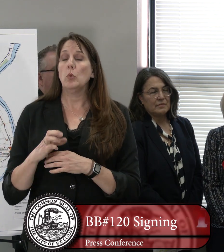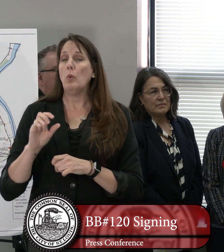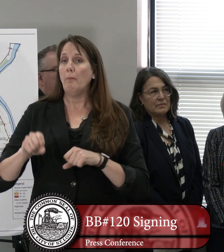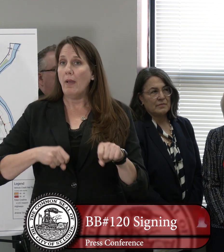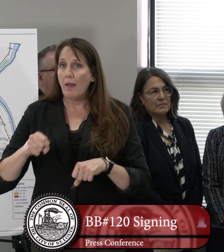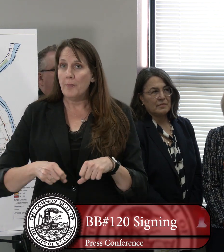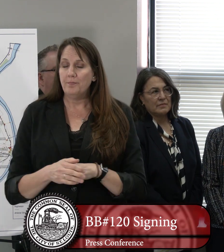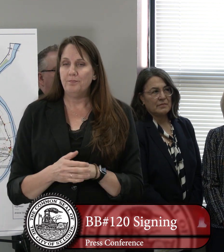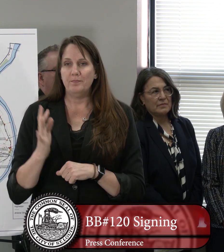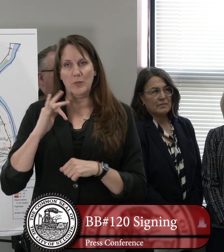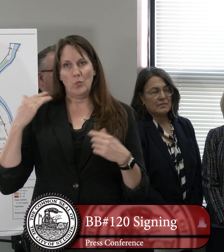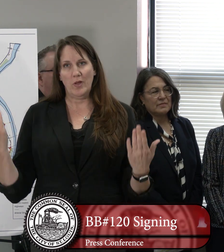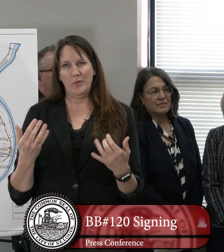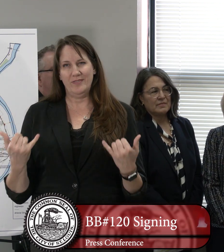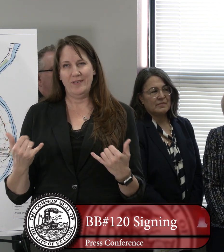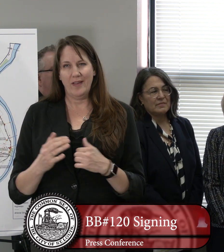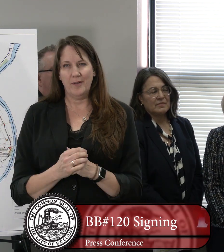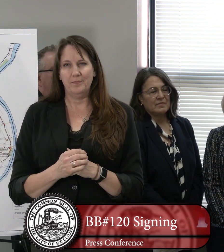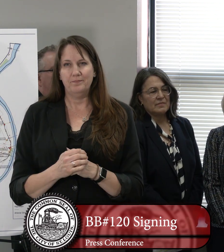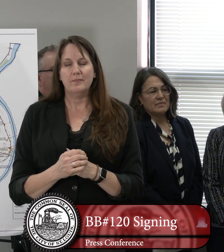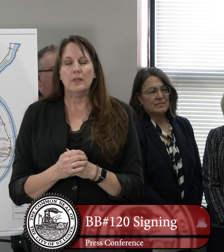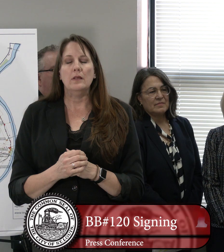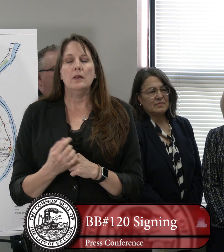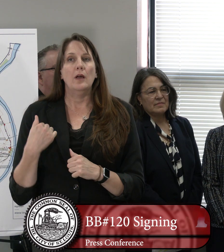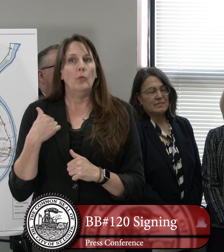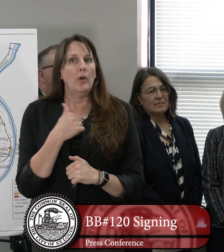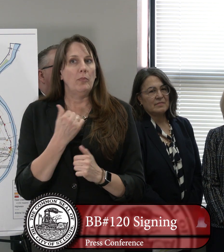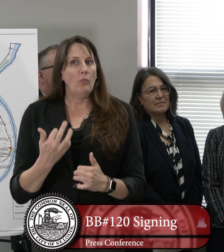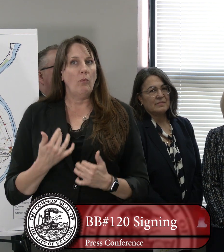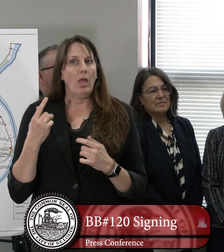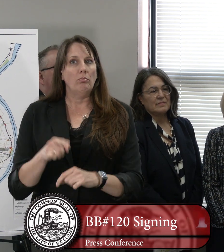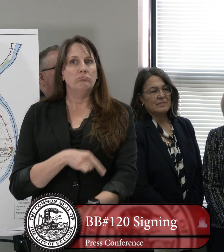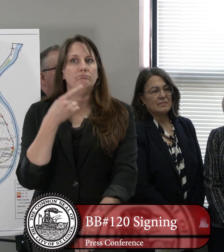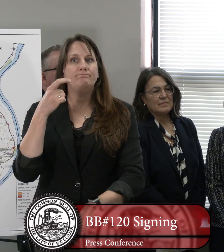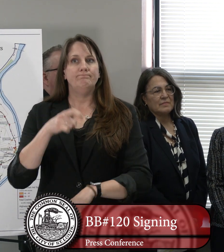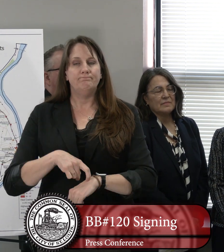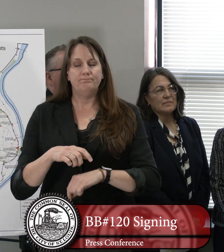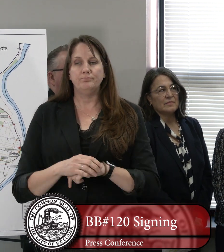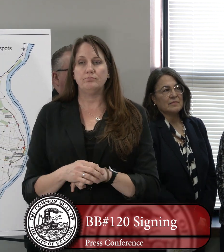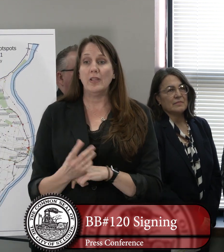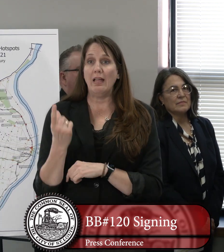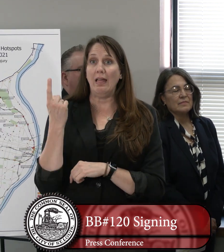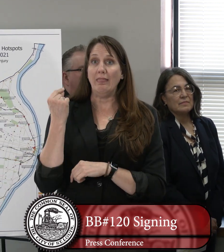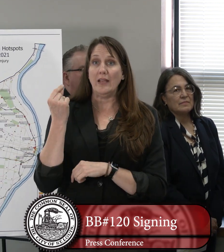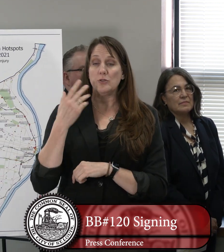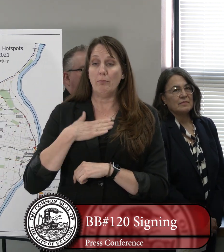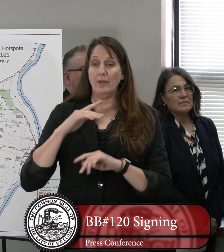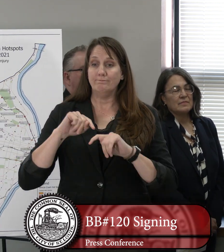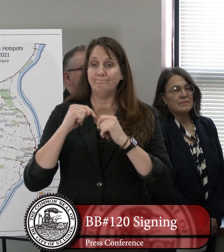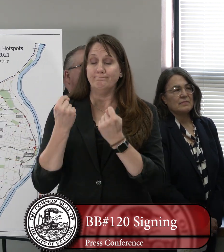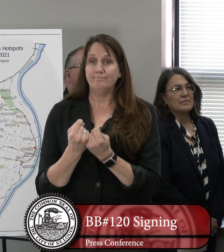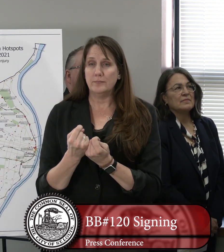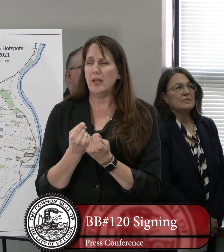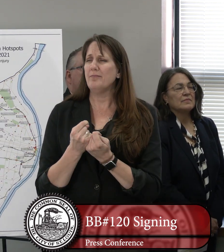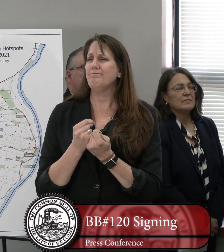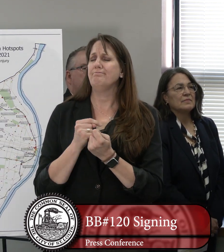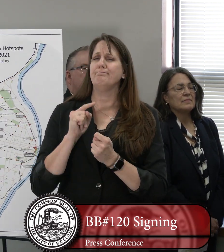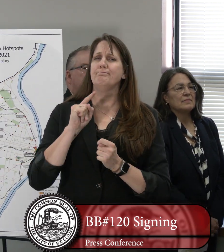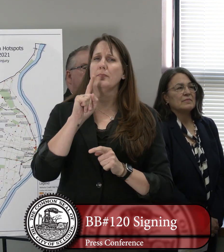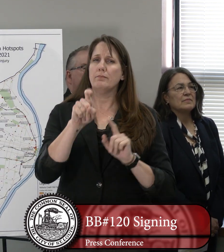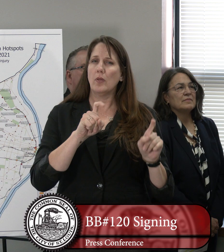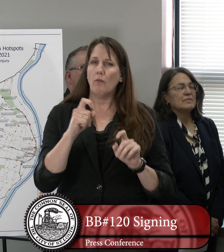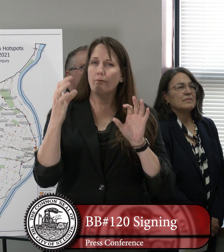today, and it's a long time coming. Last year, my administration solicited feedback from the community about how to use